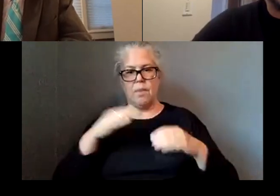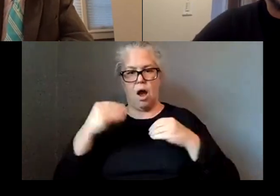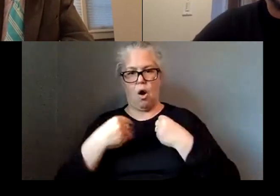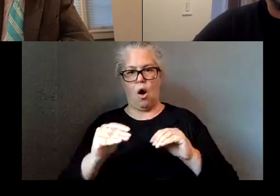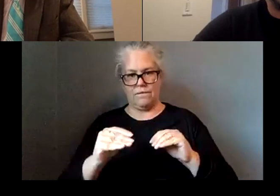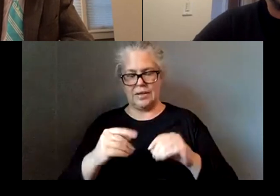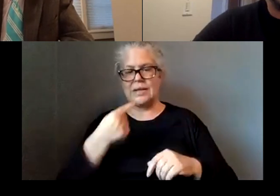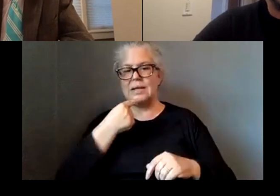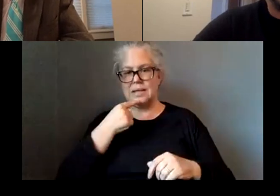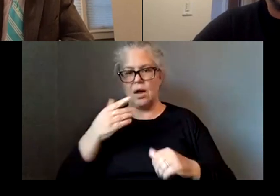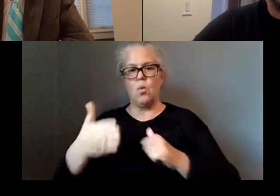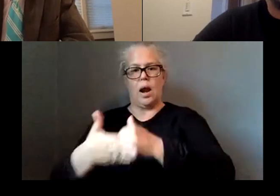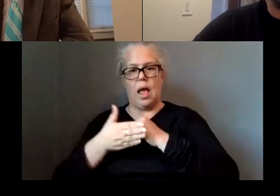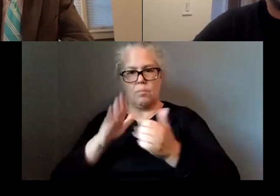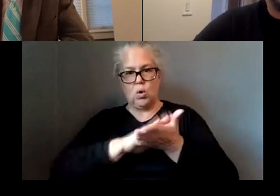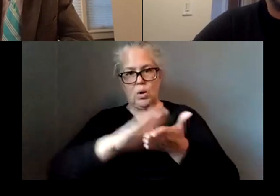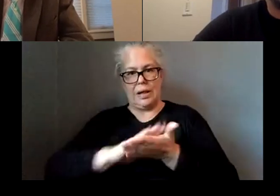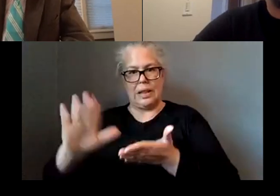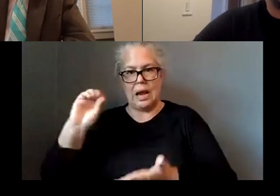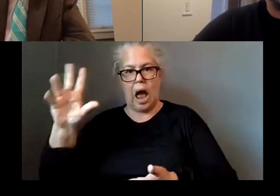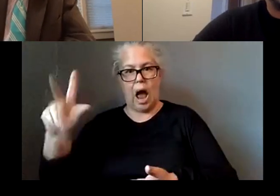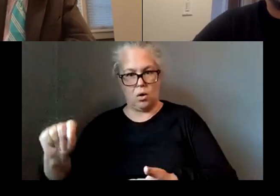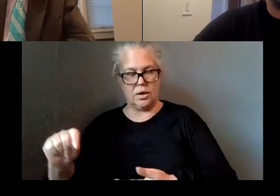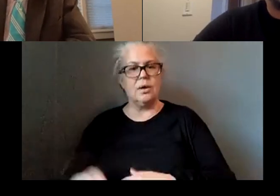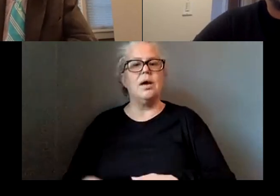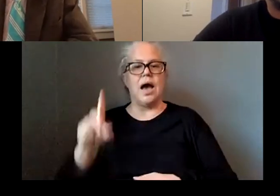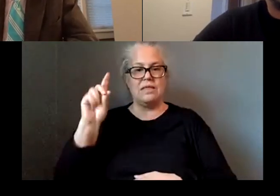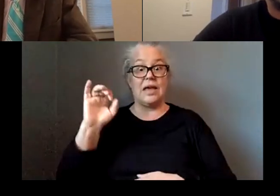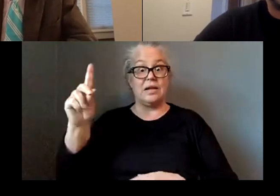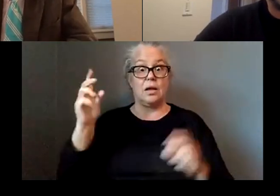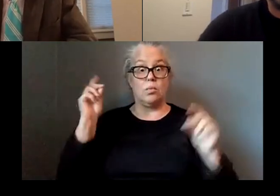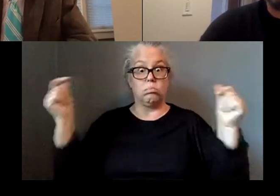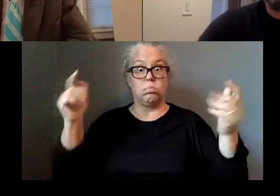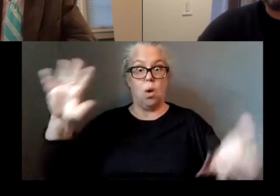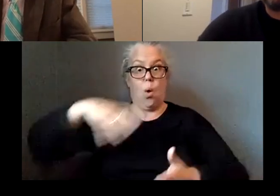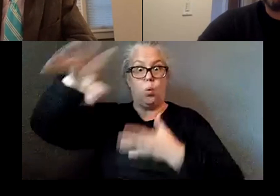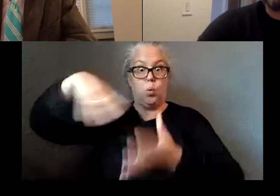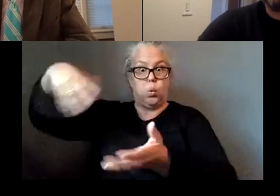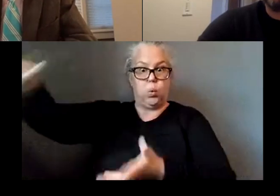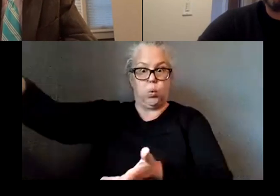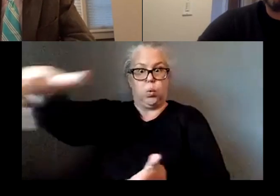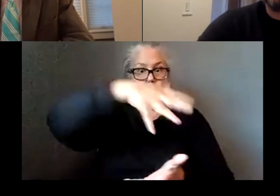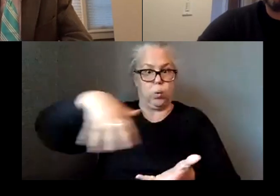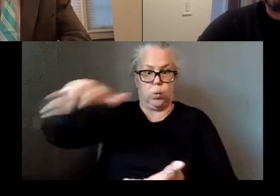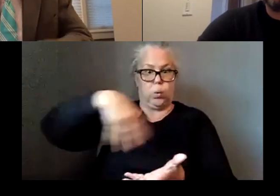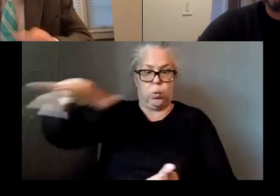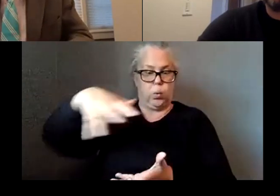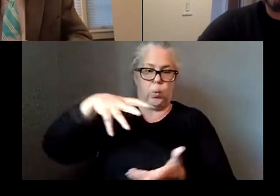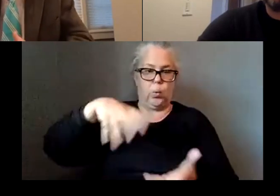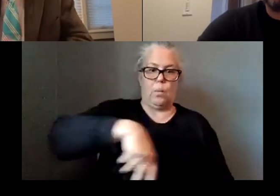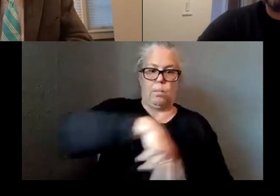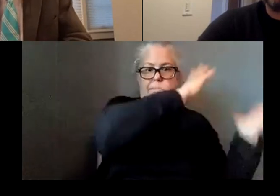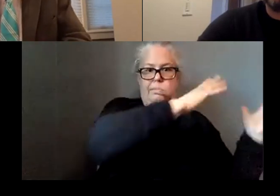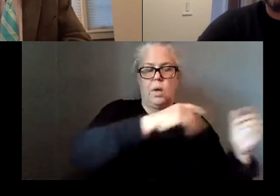out." And they did, like a whirlwind. And so we were in my office, and what do you think of this? Bang.